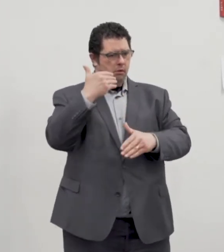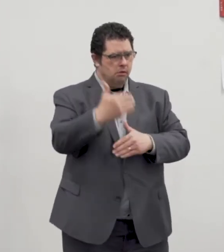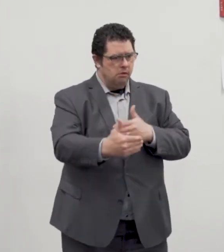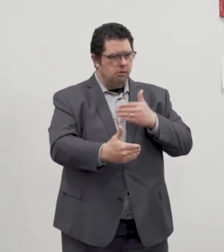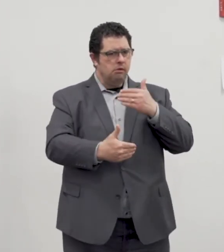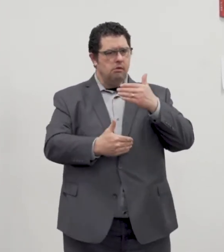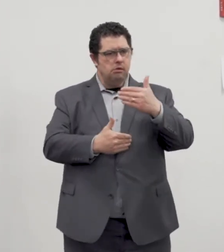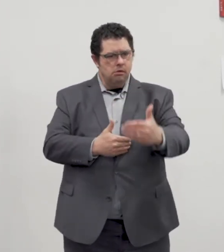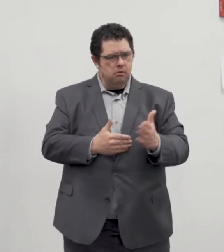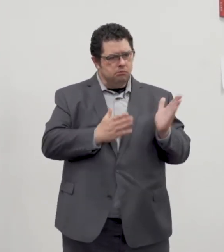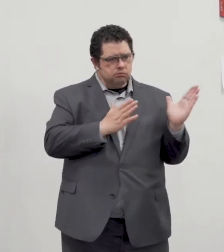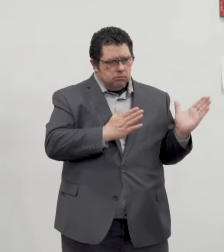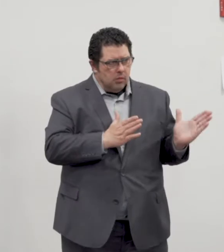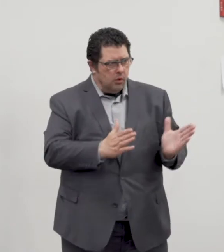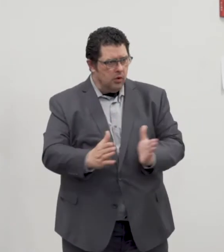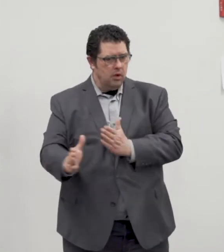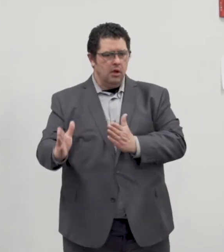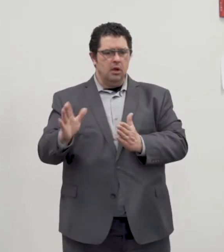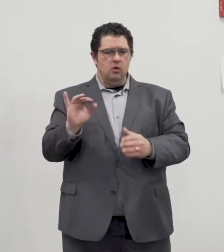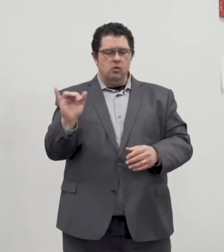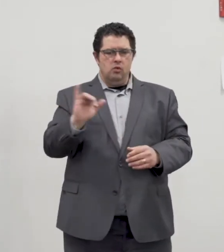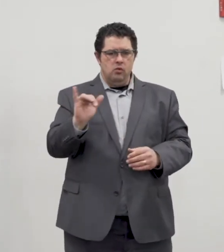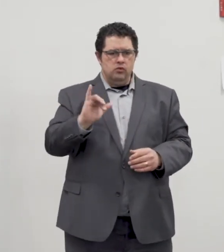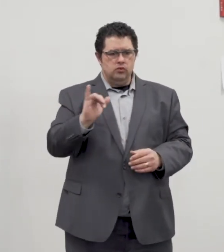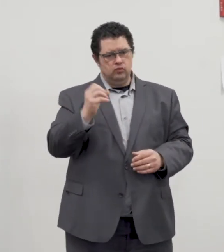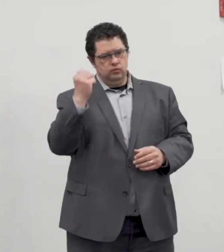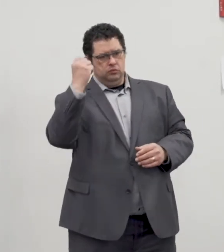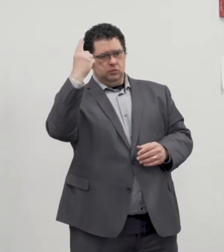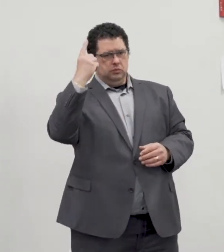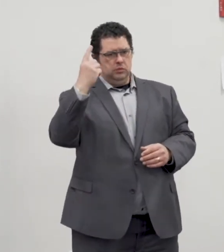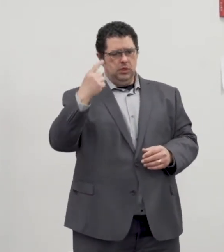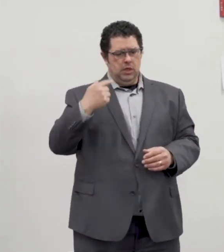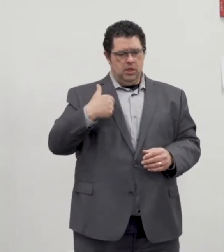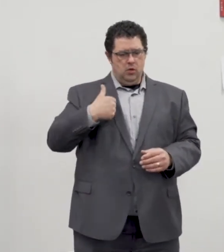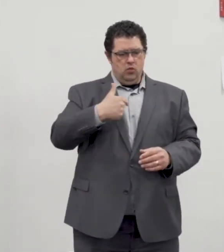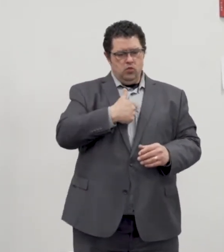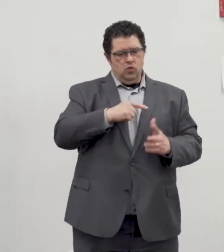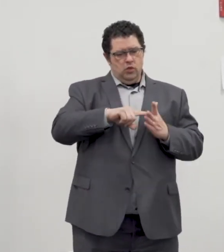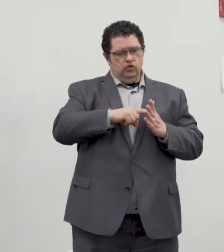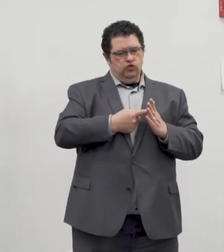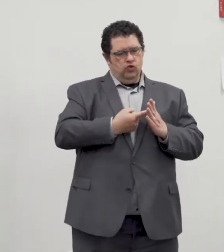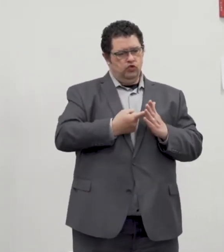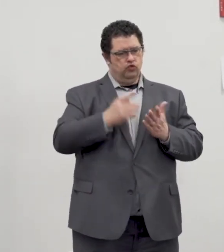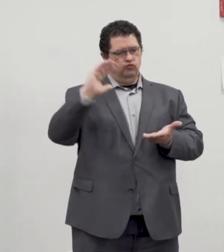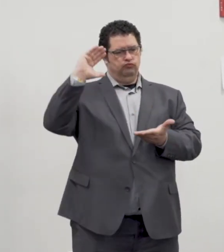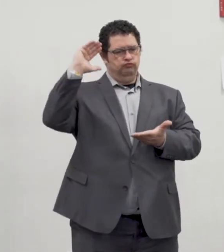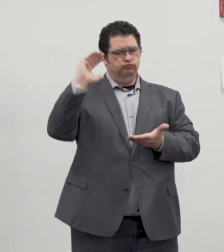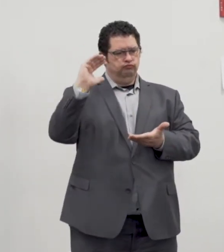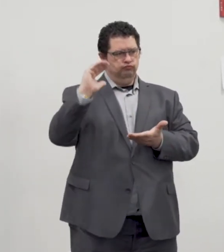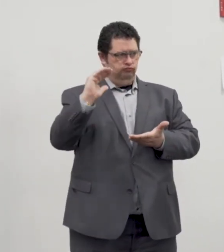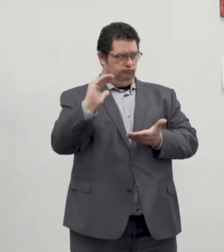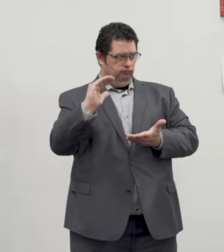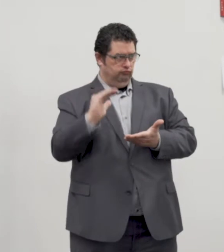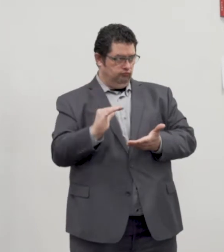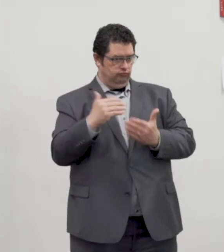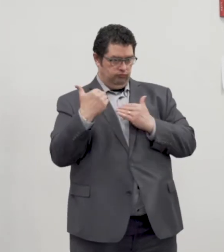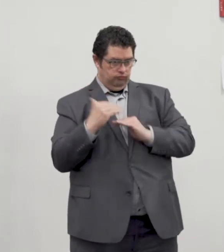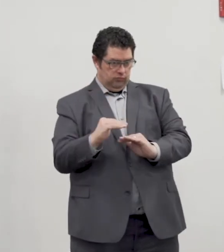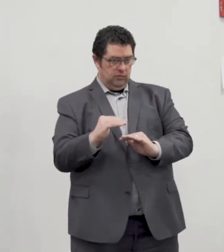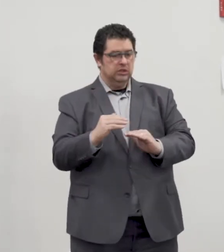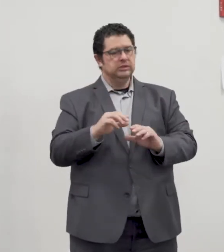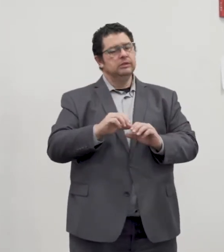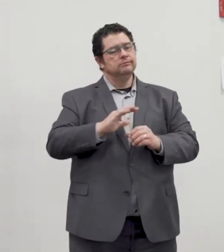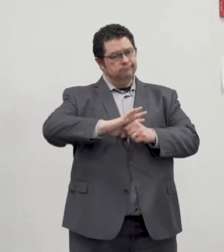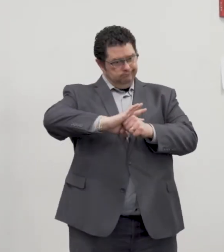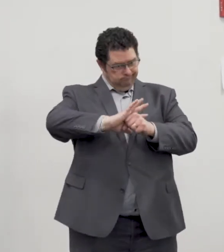And we also will recognize that as we begin to ease our public health orders, that the virus will begin to move about